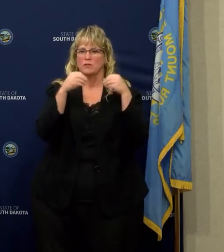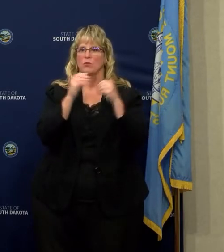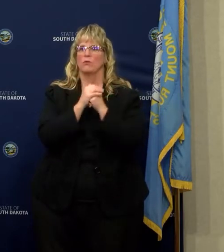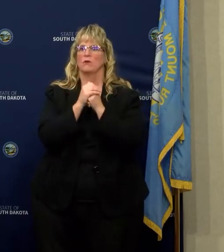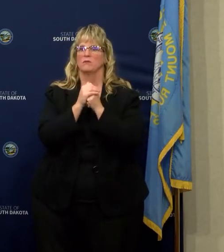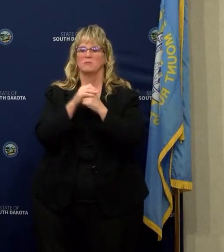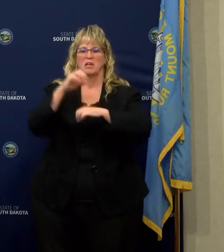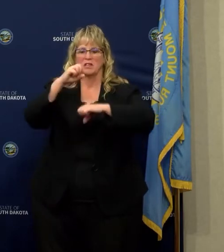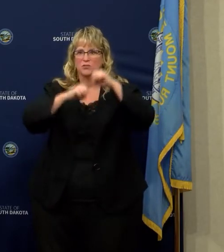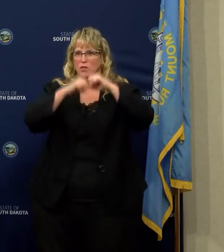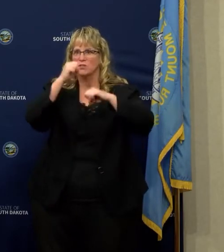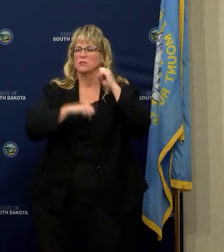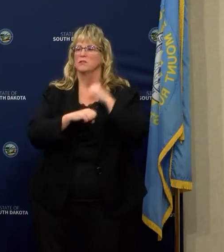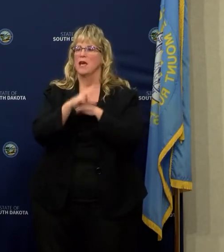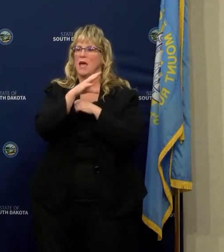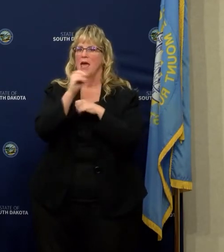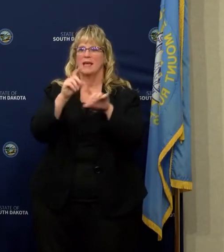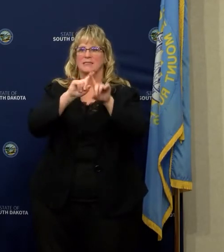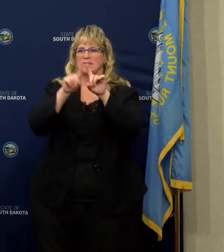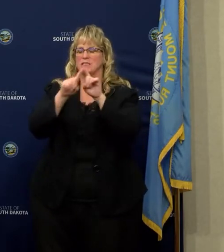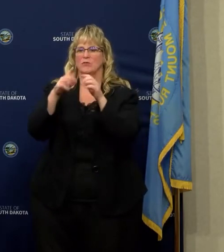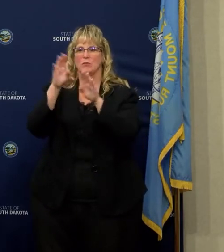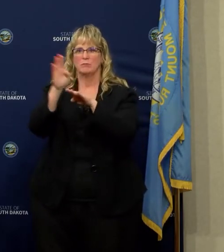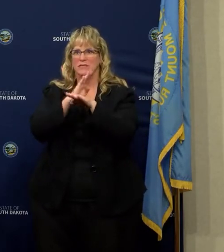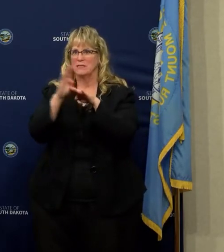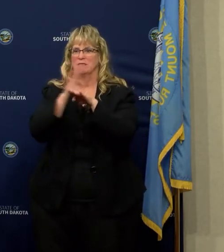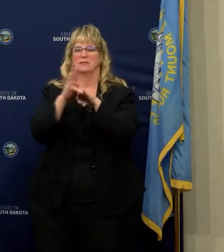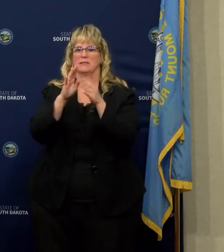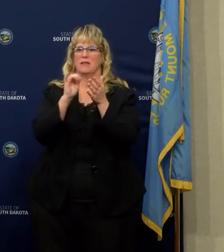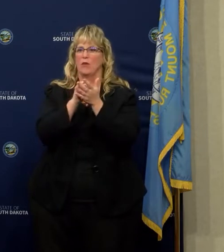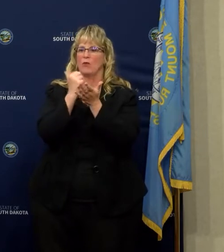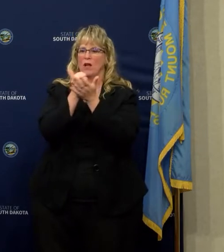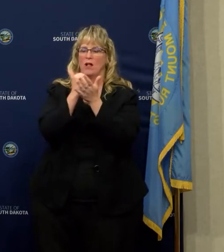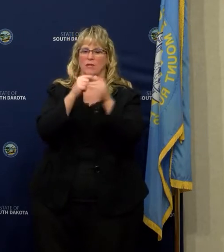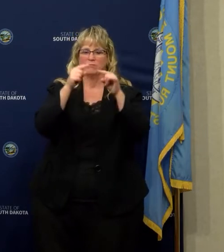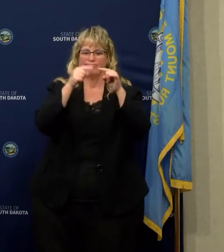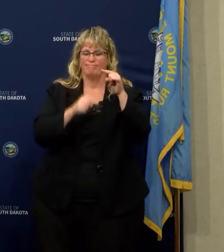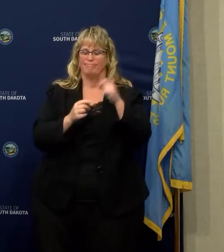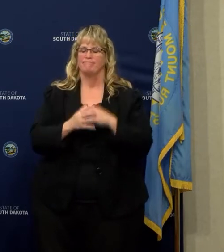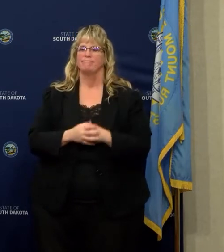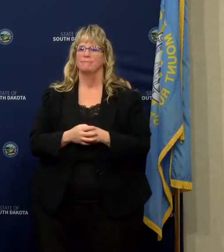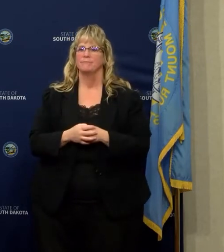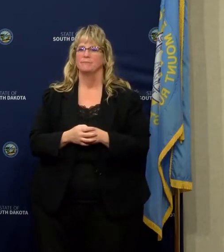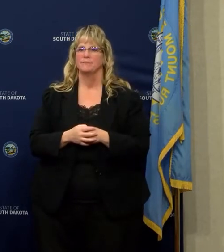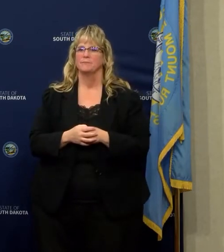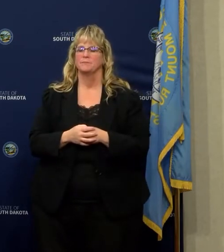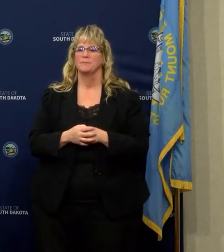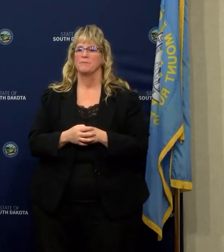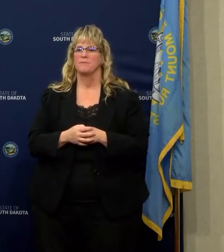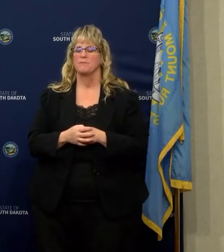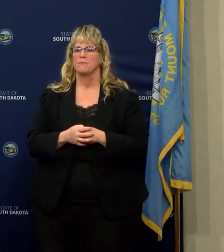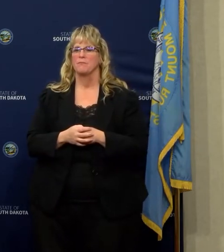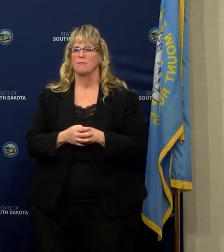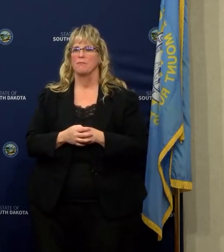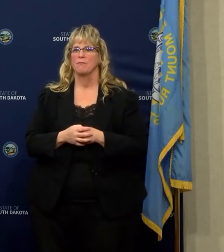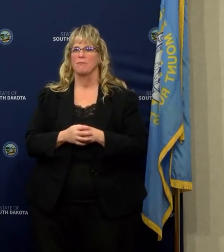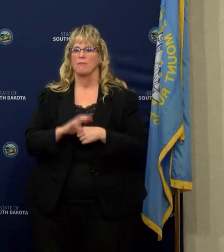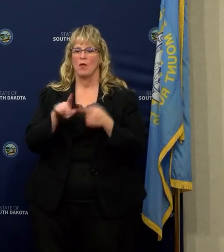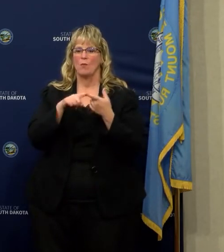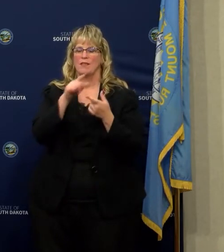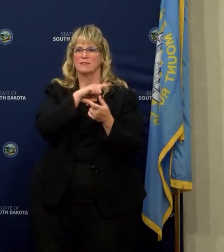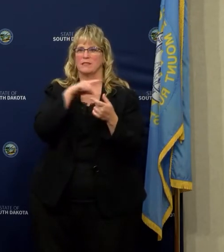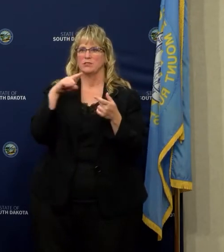shops, construction, and manufacturing, and many more different kinds of businesses. From the time that this legislation